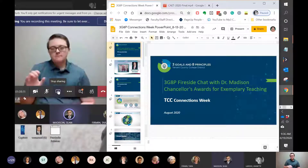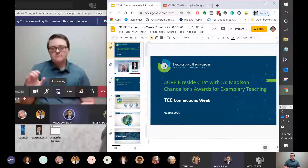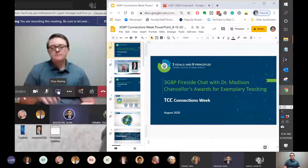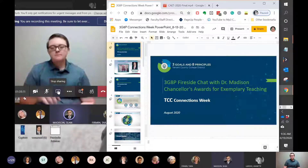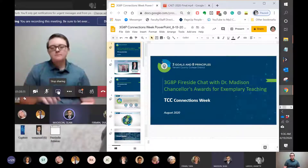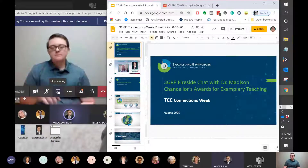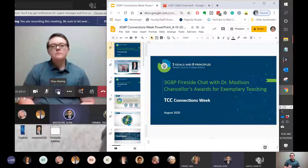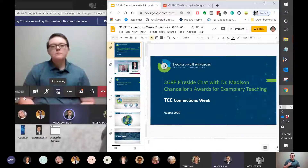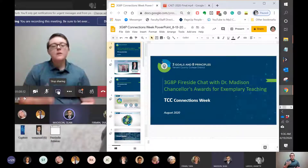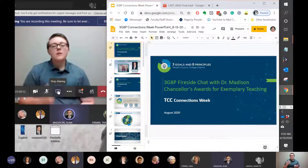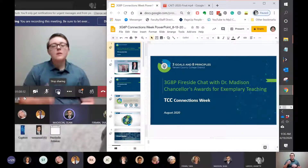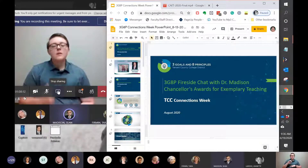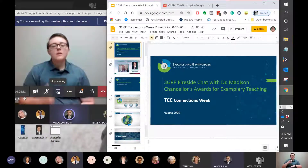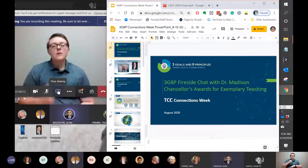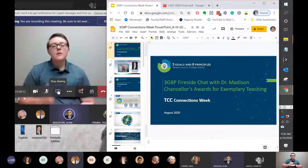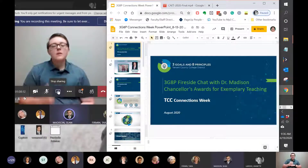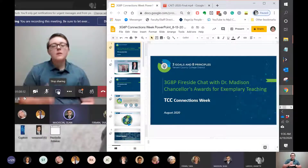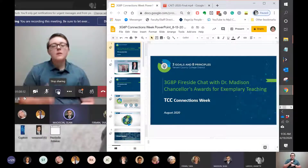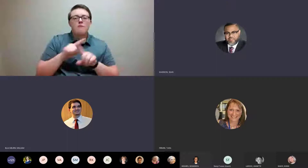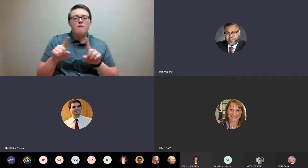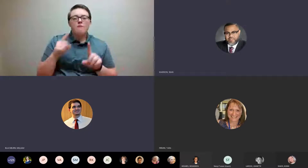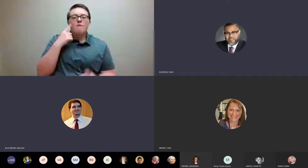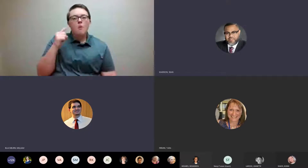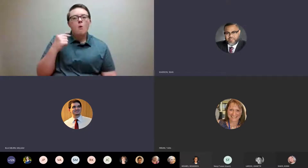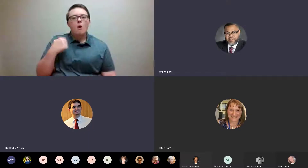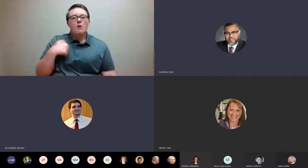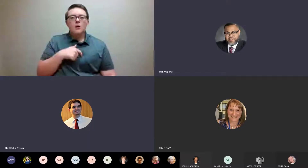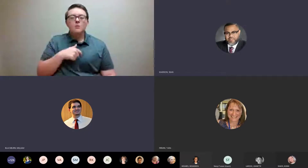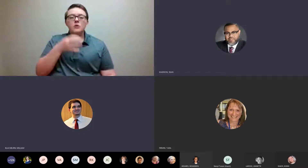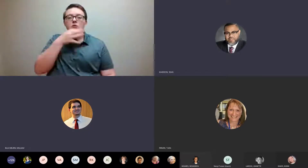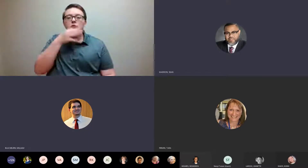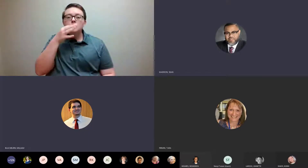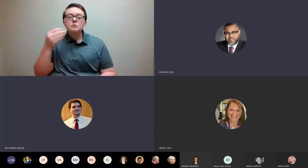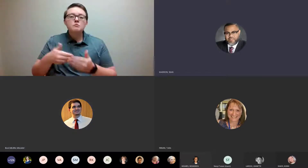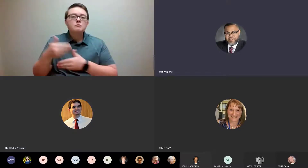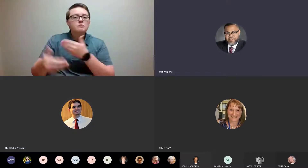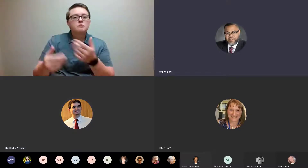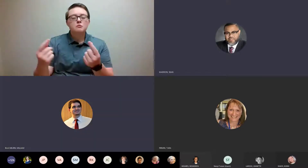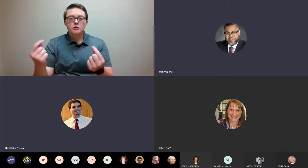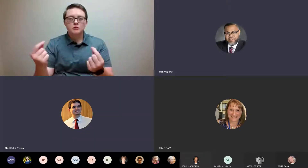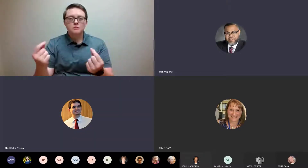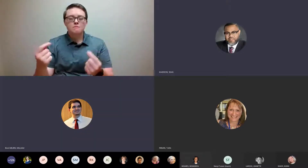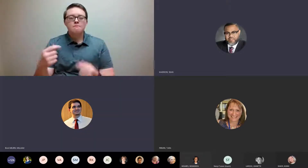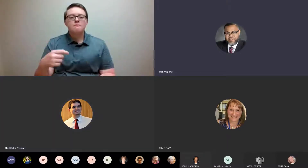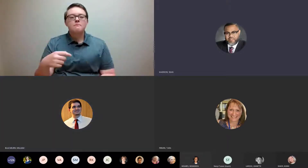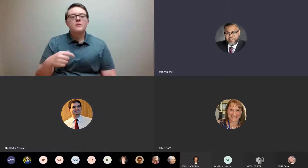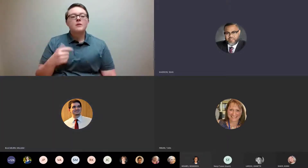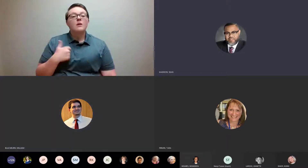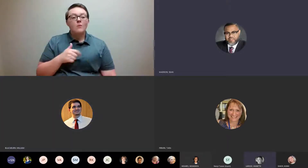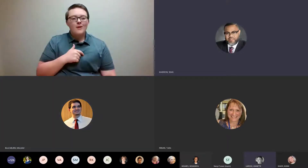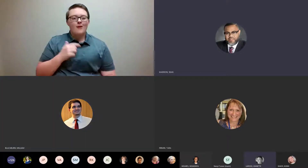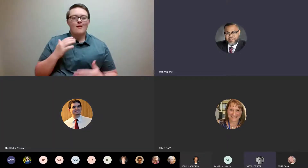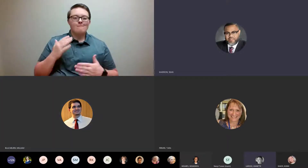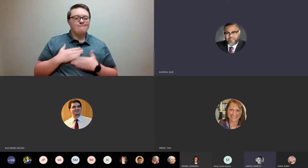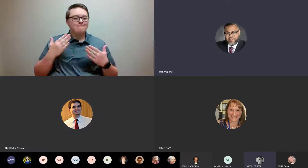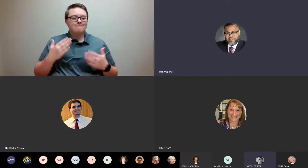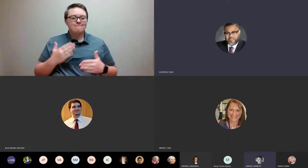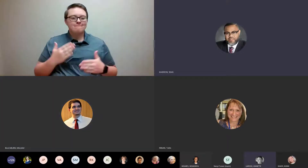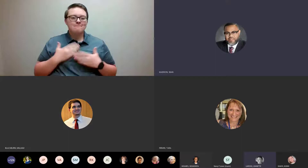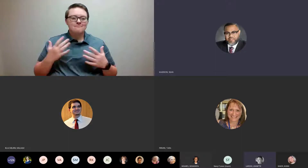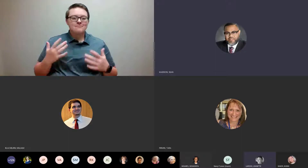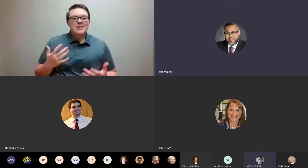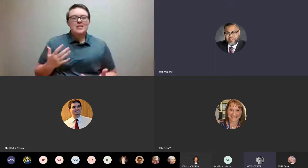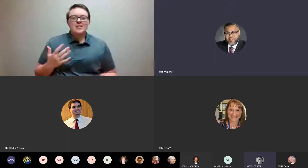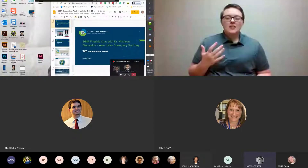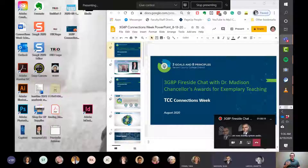want to just get you set up for what's in store. We certainly are delighted.